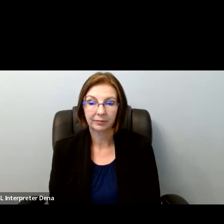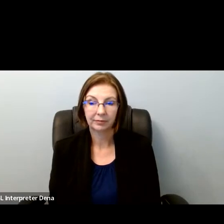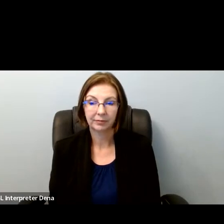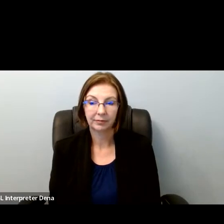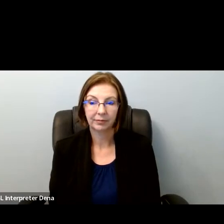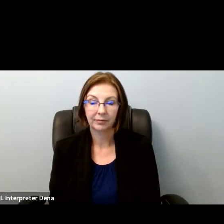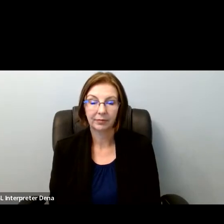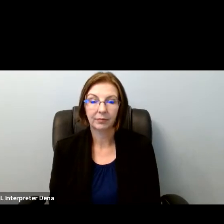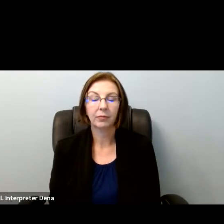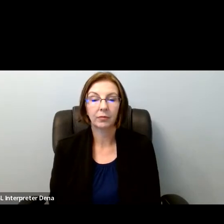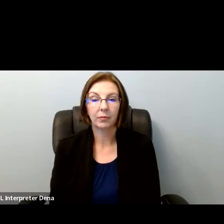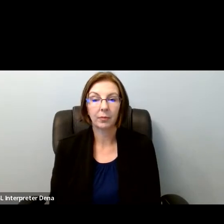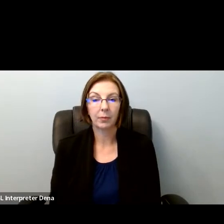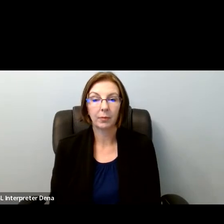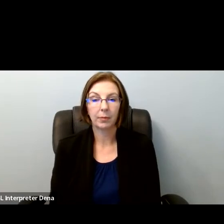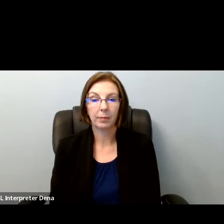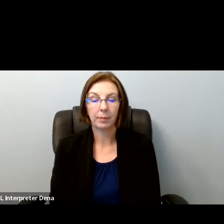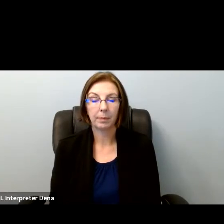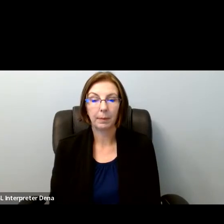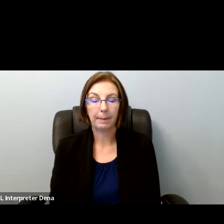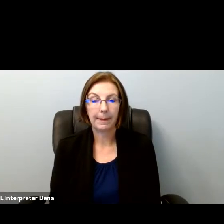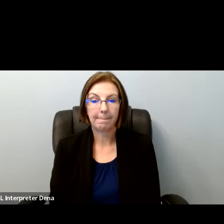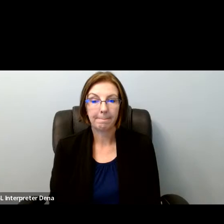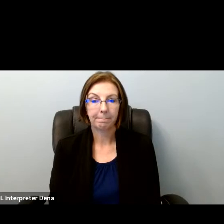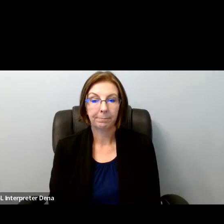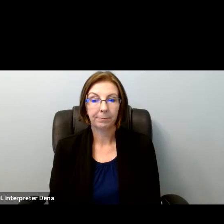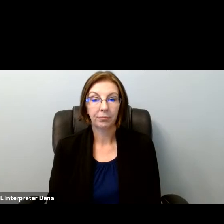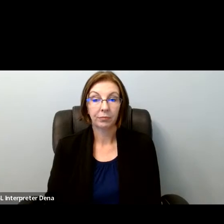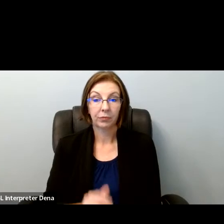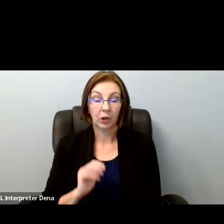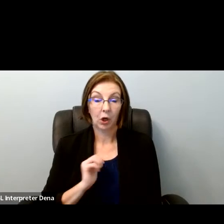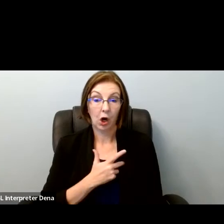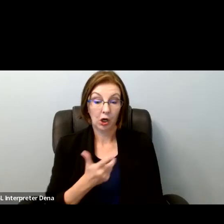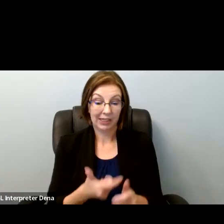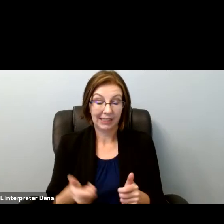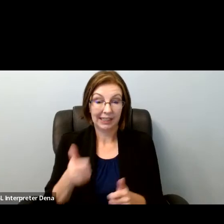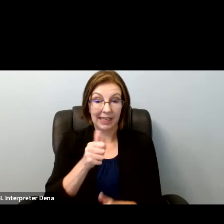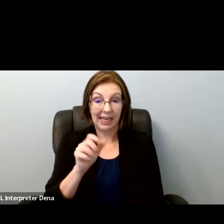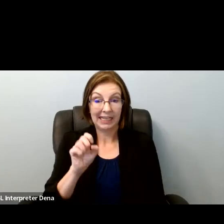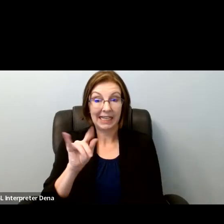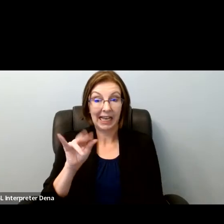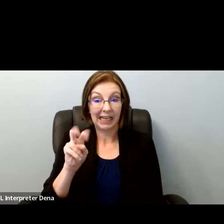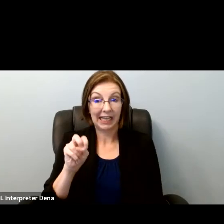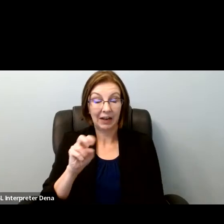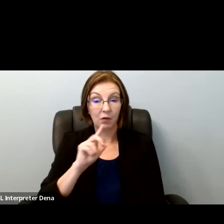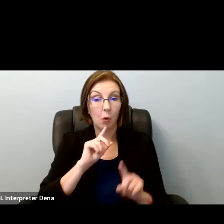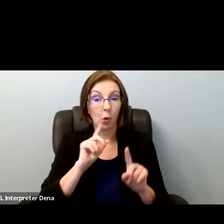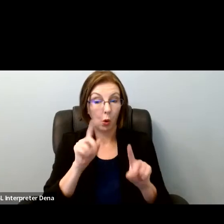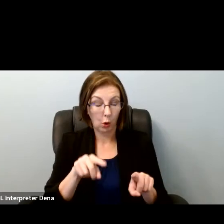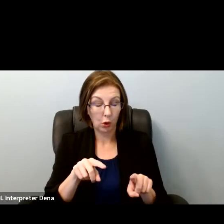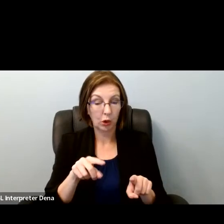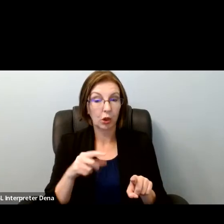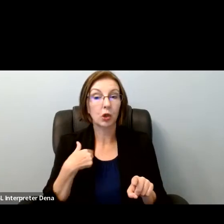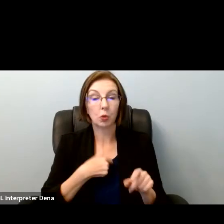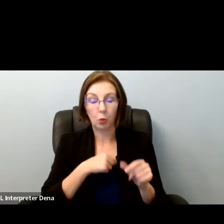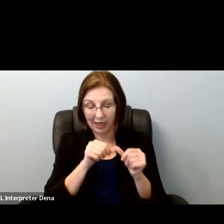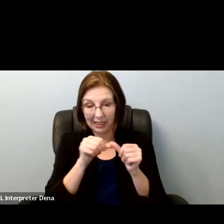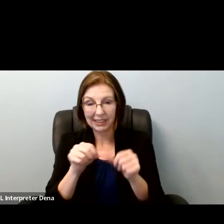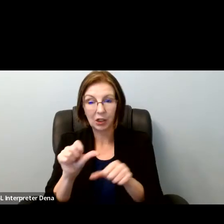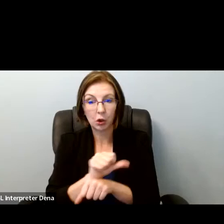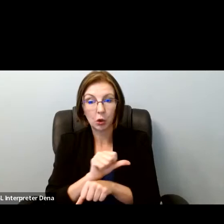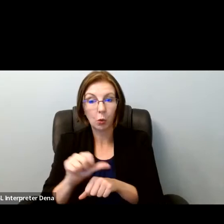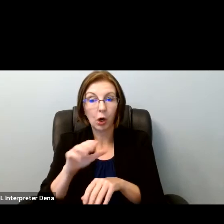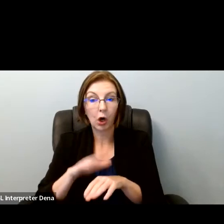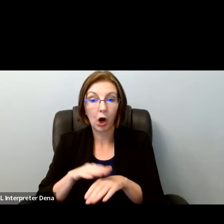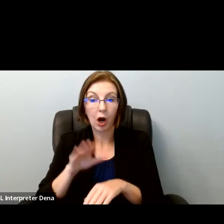I'm going to touch briefly on our activities for our executive orders. We continue to focus on the various